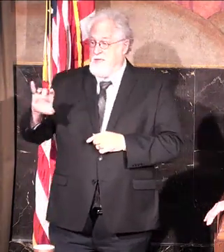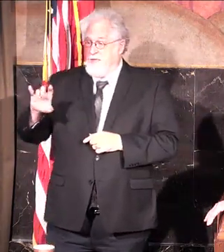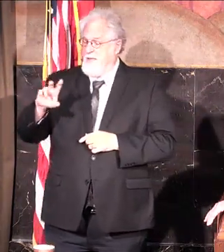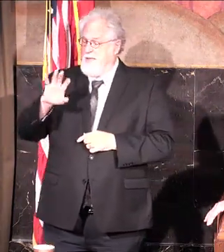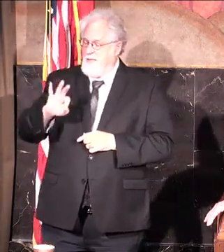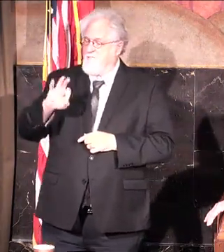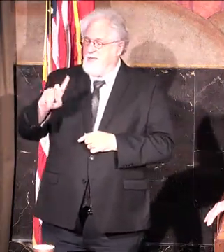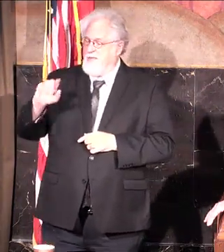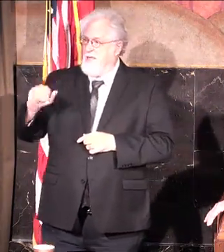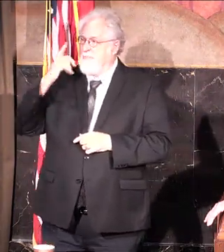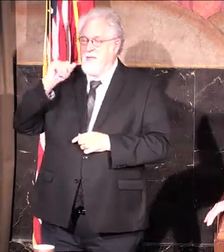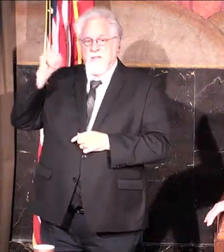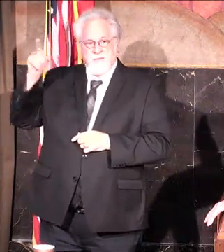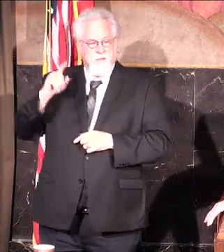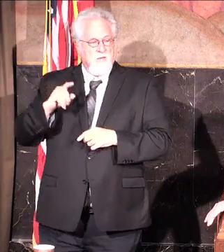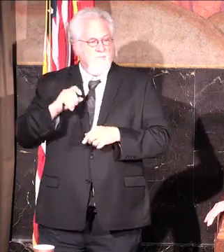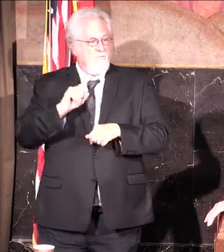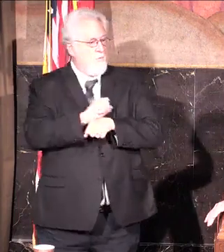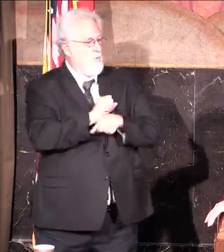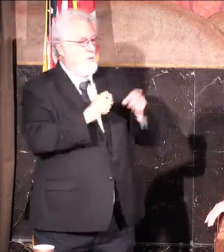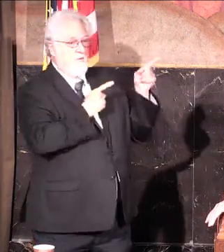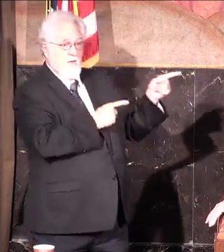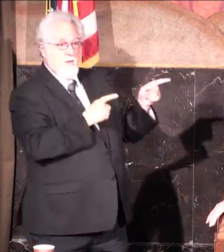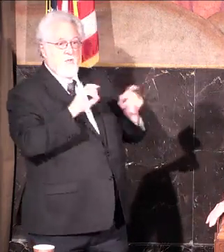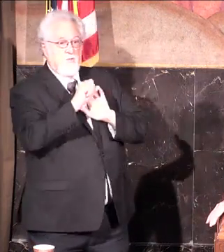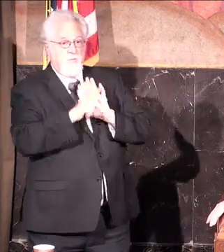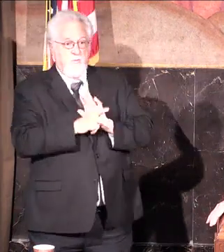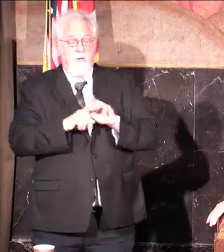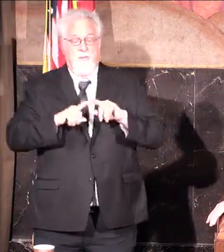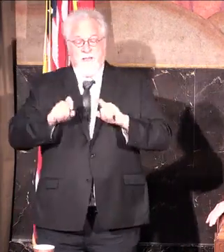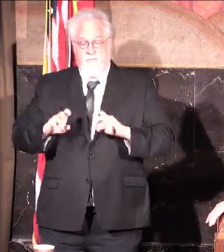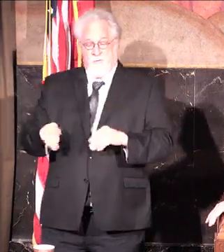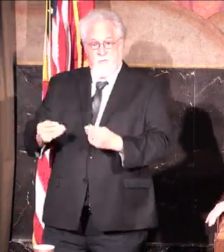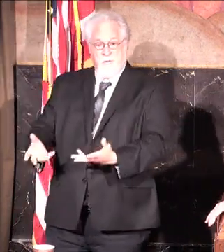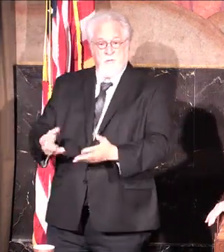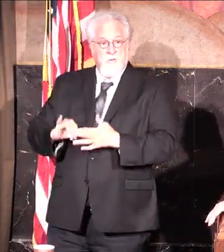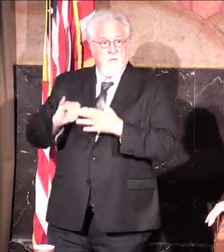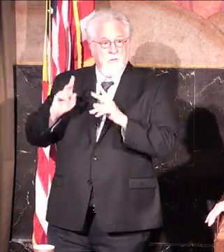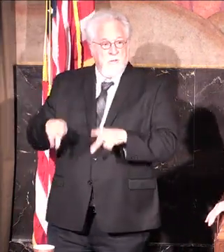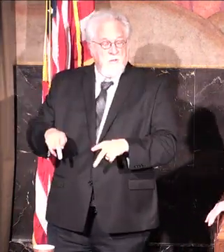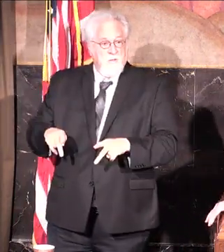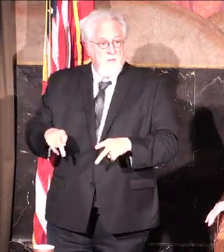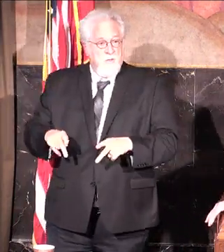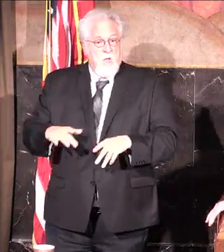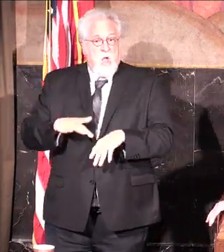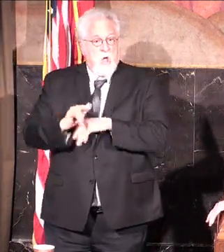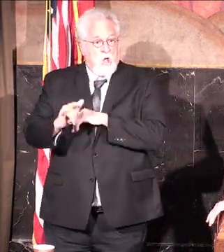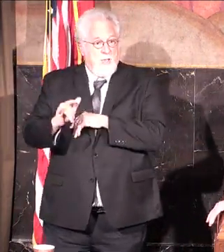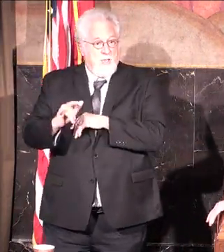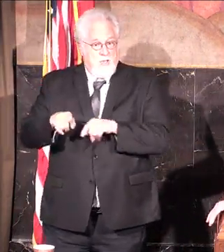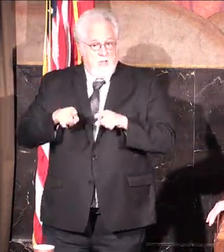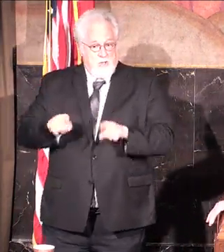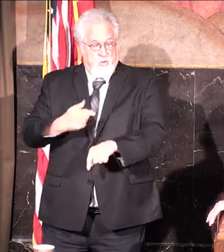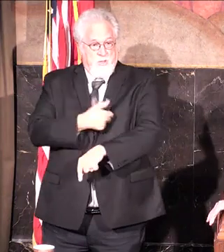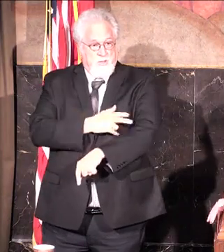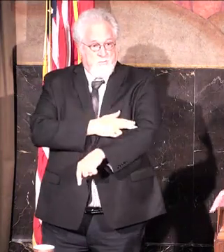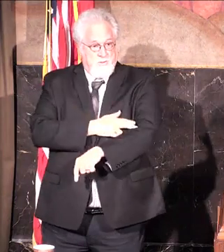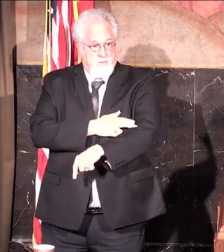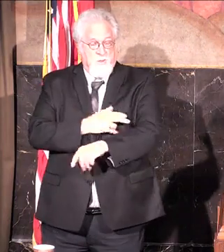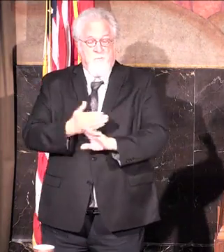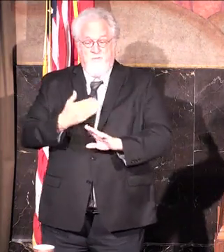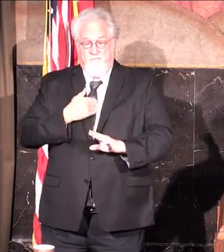there. But those things have to be administered to that patient early on during the hospitalization and